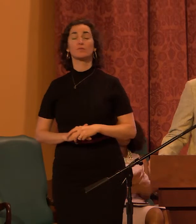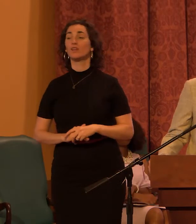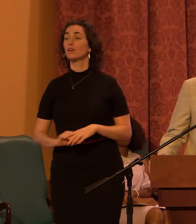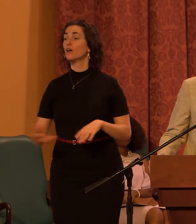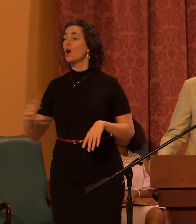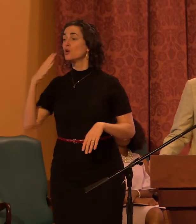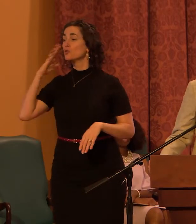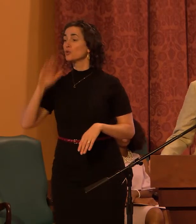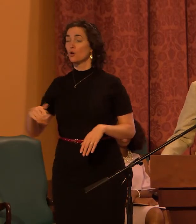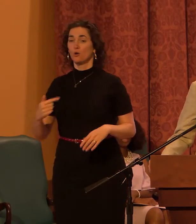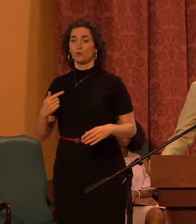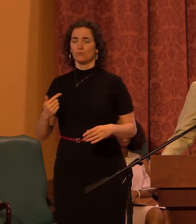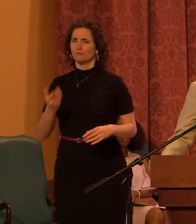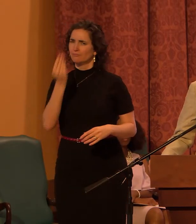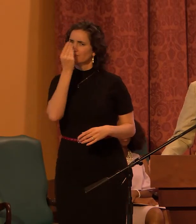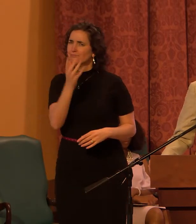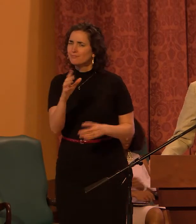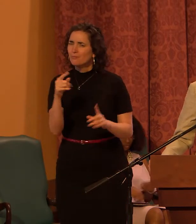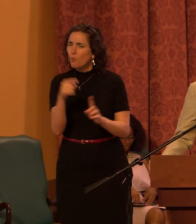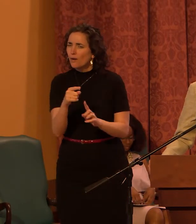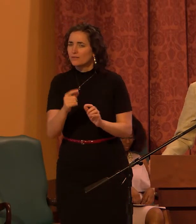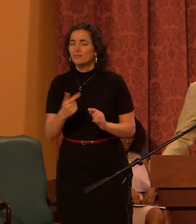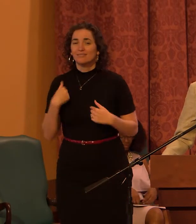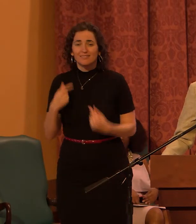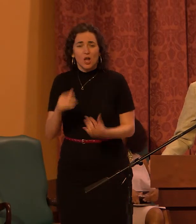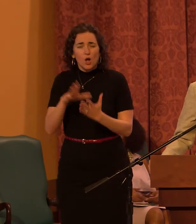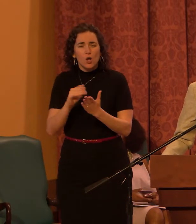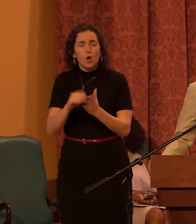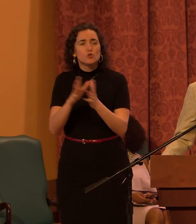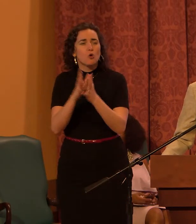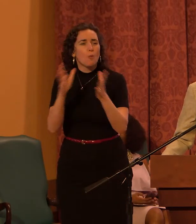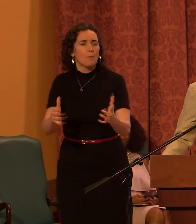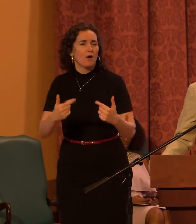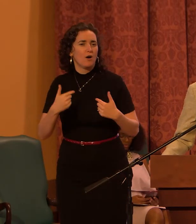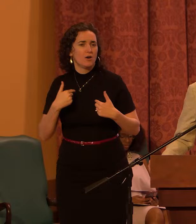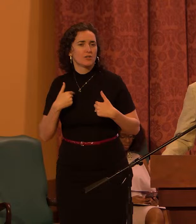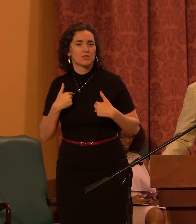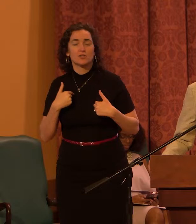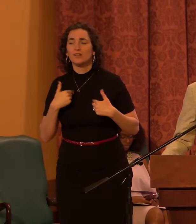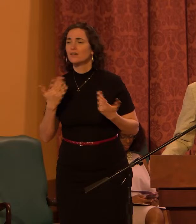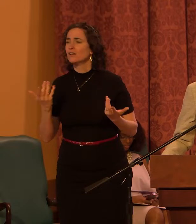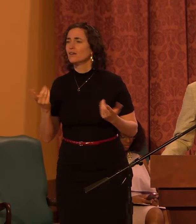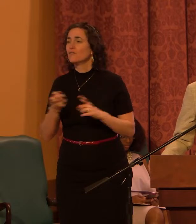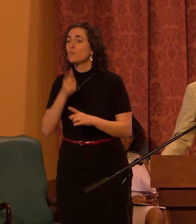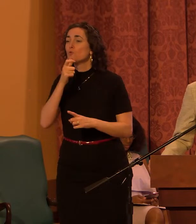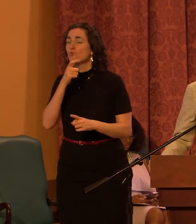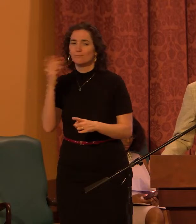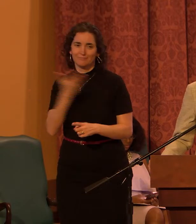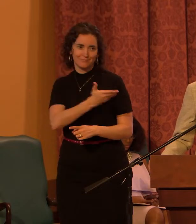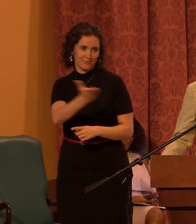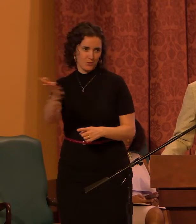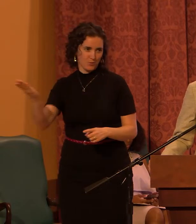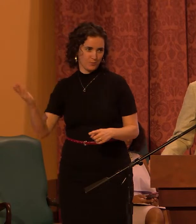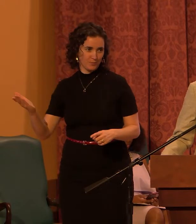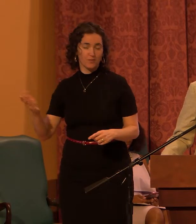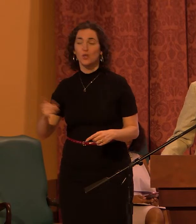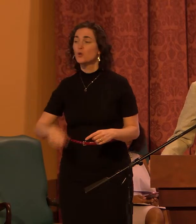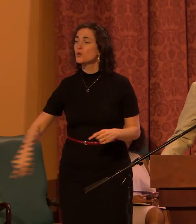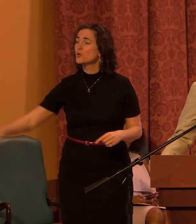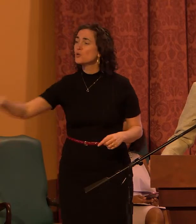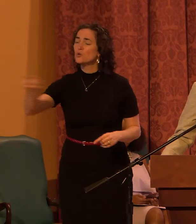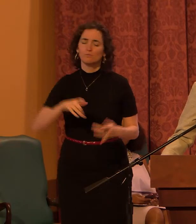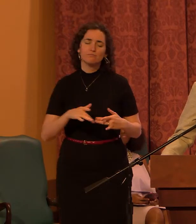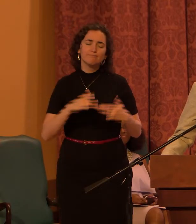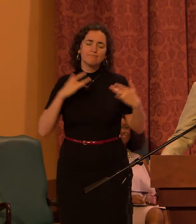You know, I just want to say something that I have learned so much from you. You're the